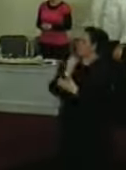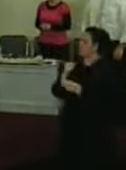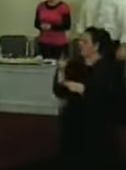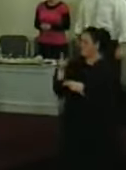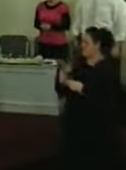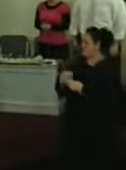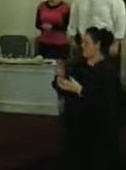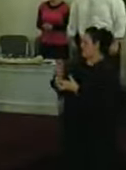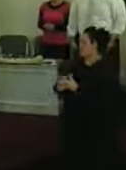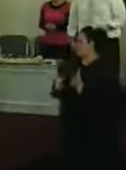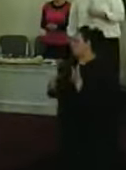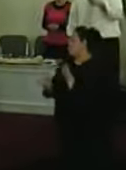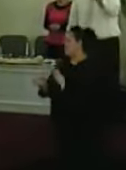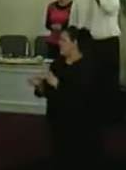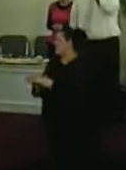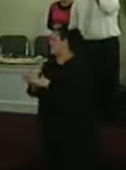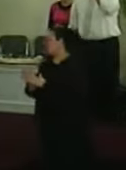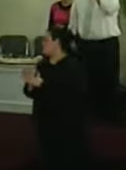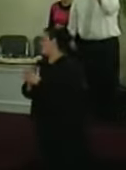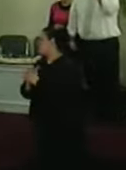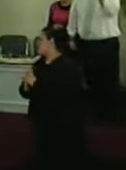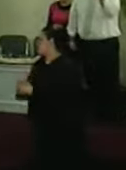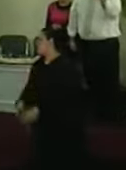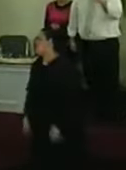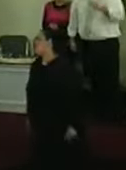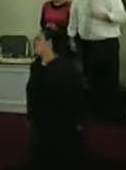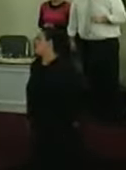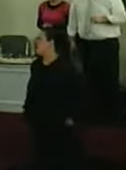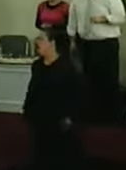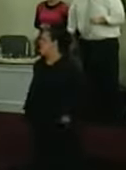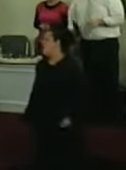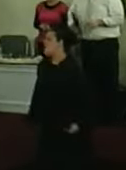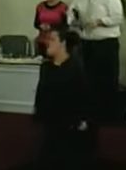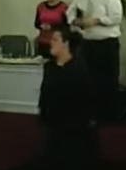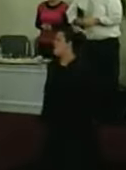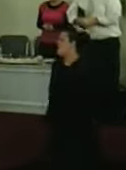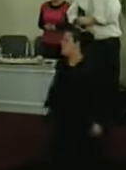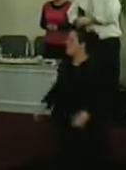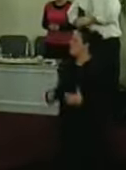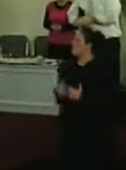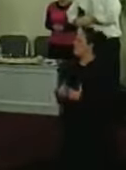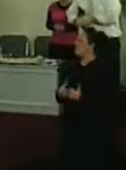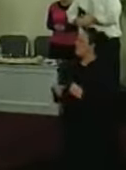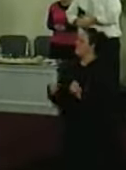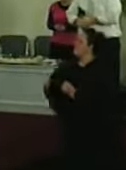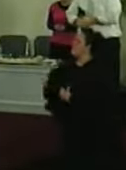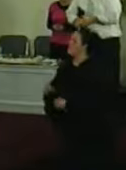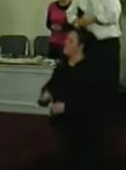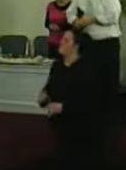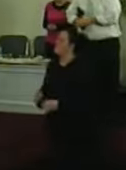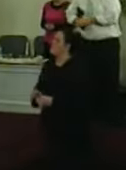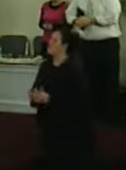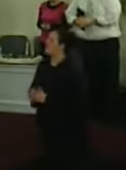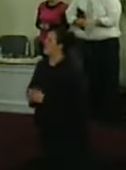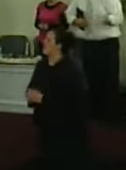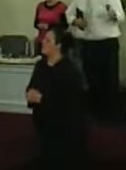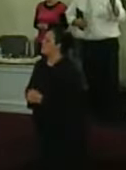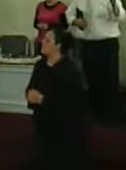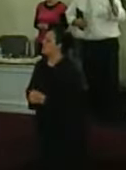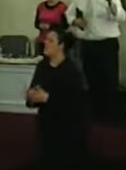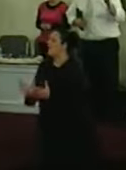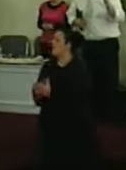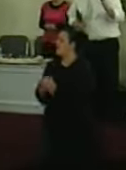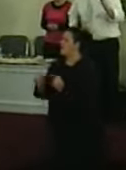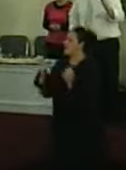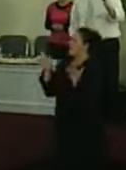Jesus. Lord, we speak wholeness and wellness in the name of Jesus. Oh, how glorious you